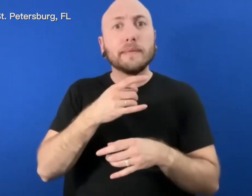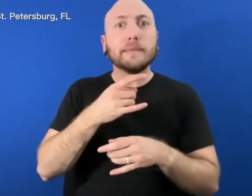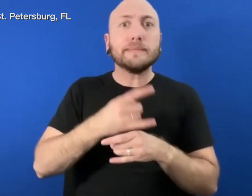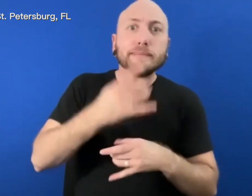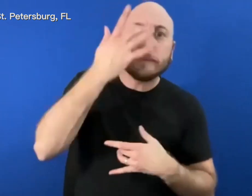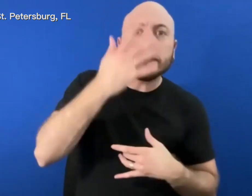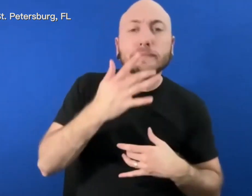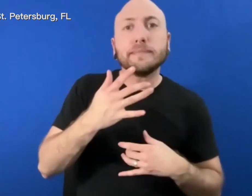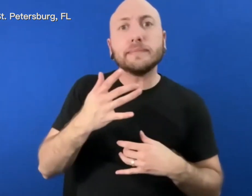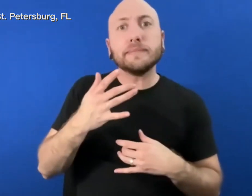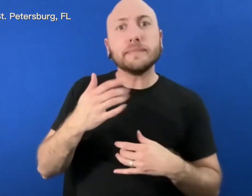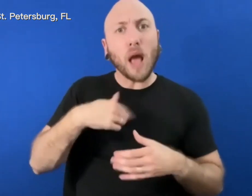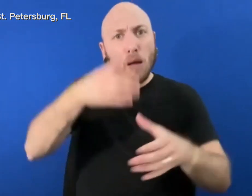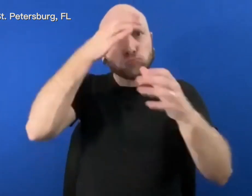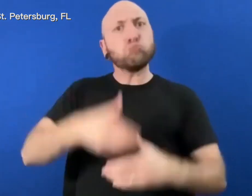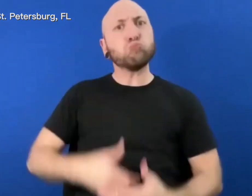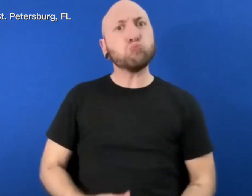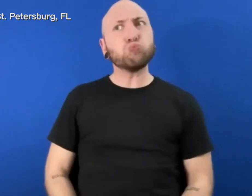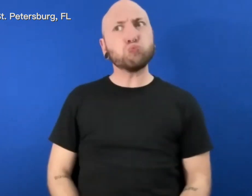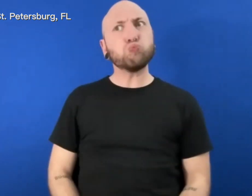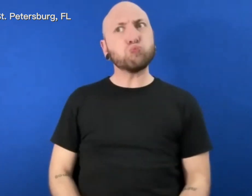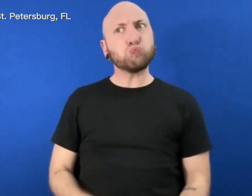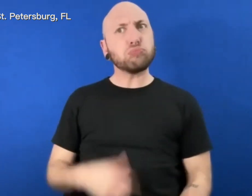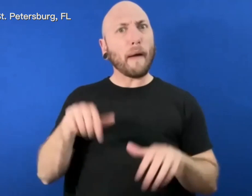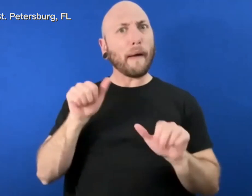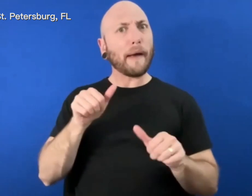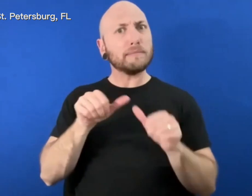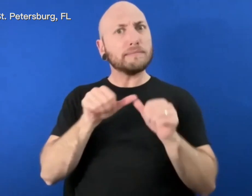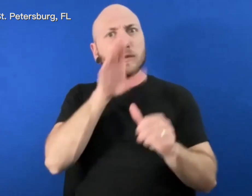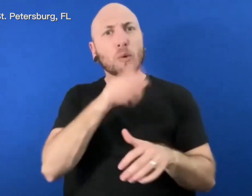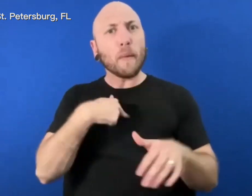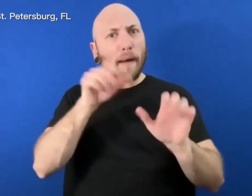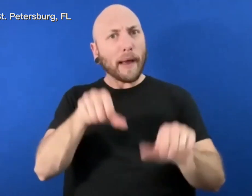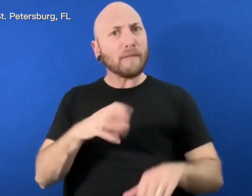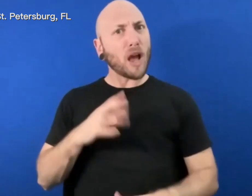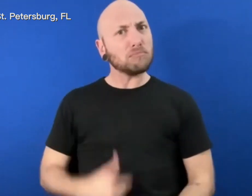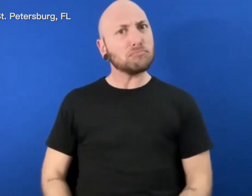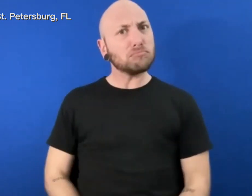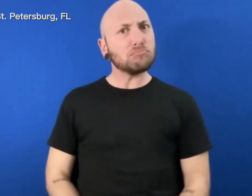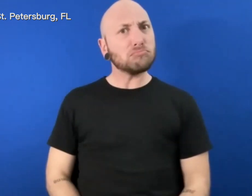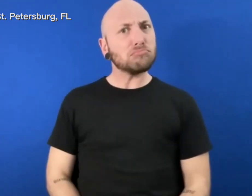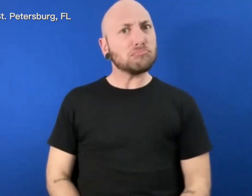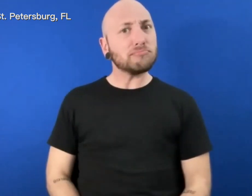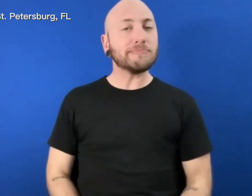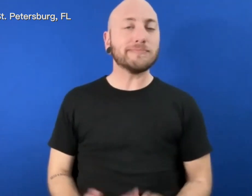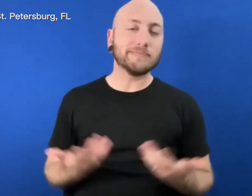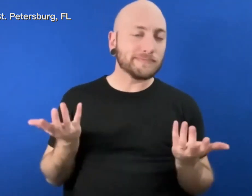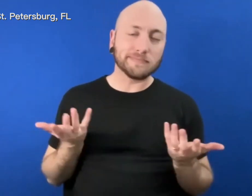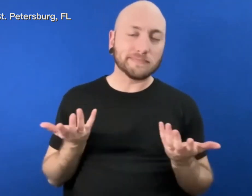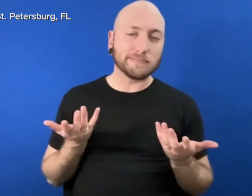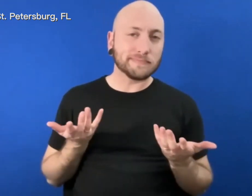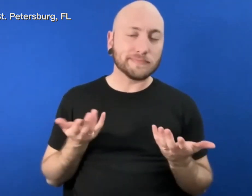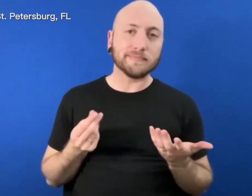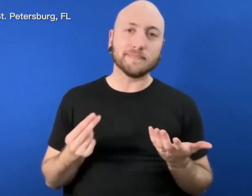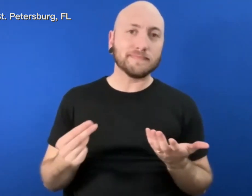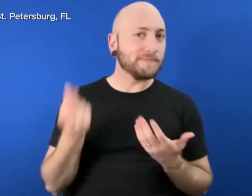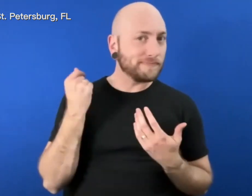knowledge about it. I can do this. I got it. And very shortly after that, I had